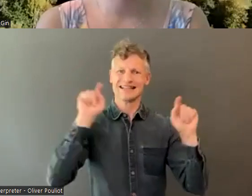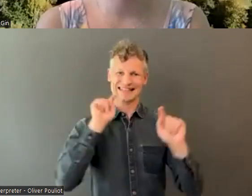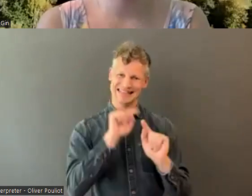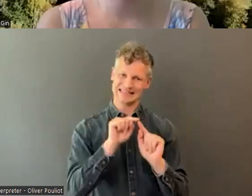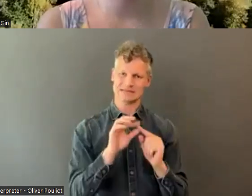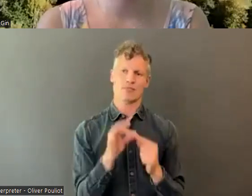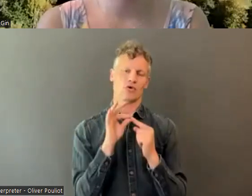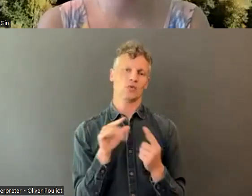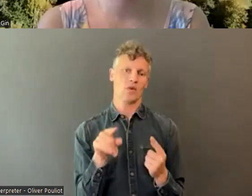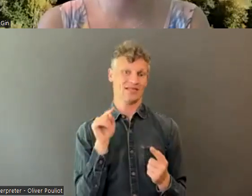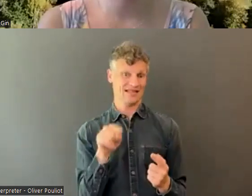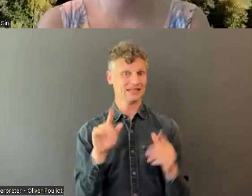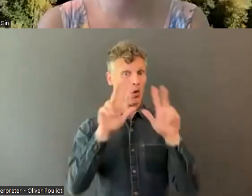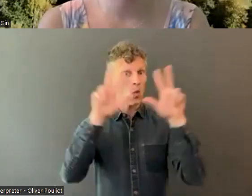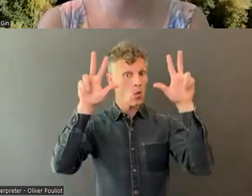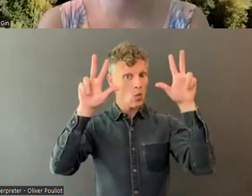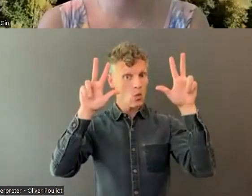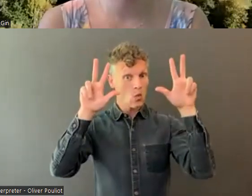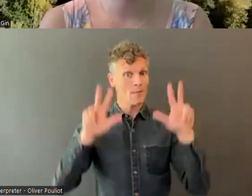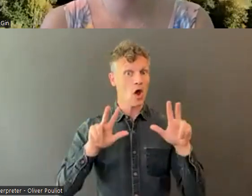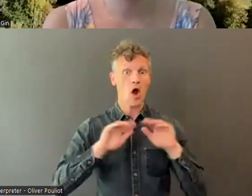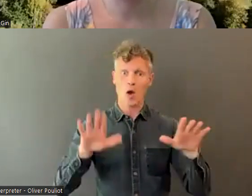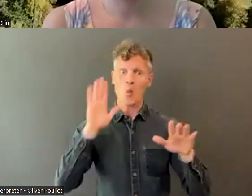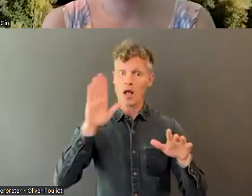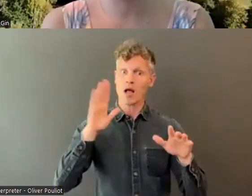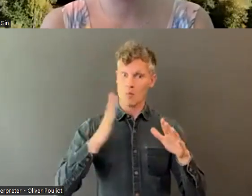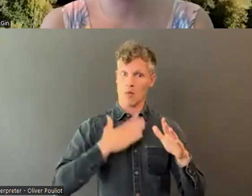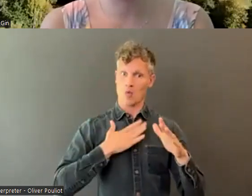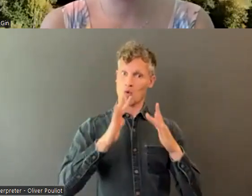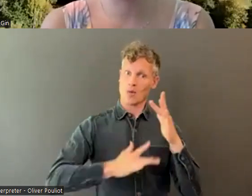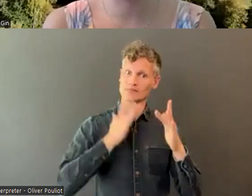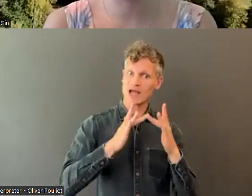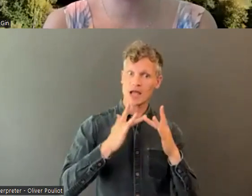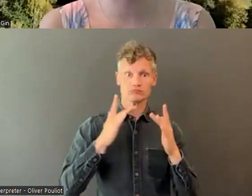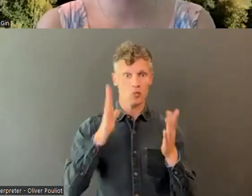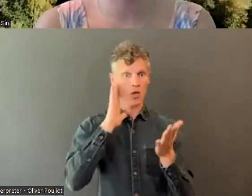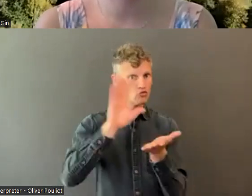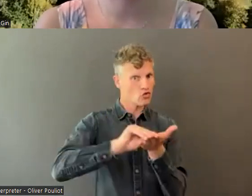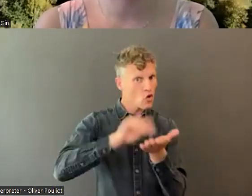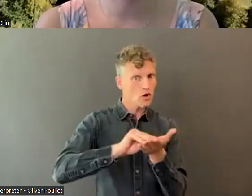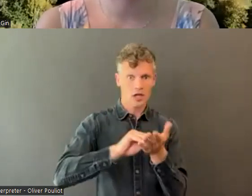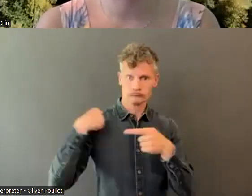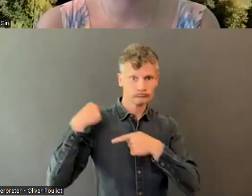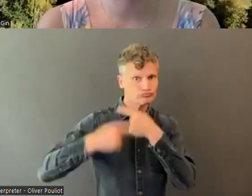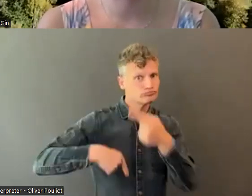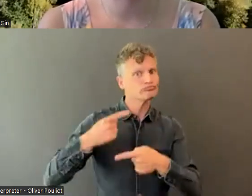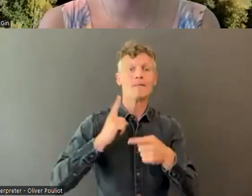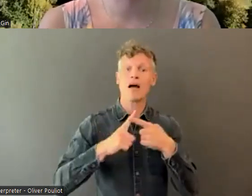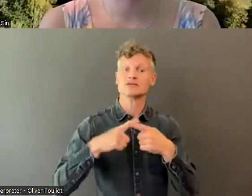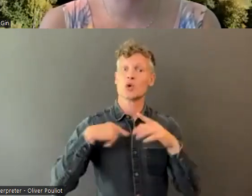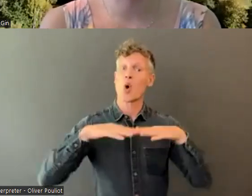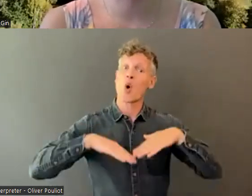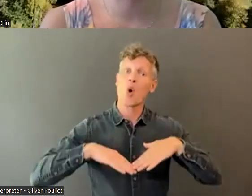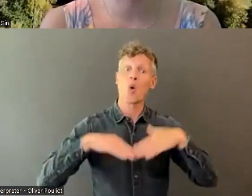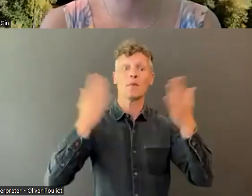available also on our website as a recording, as always. And as a reminder, as I said in the opening remarks, we will launch at our Global